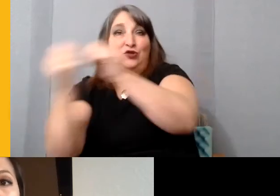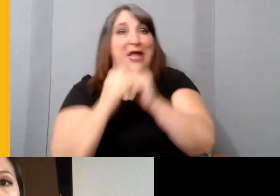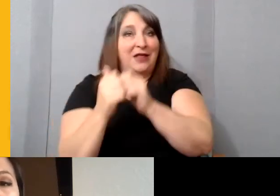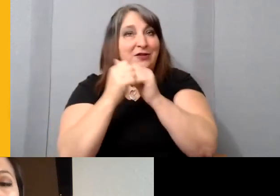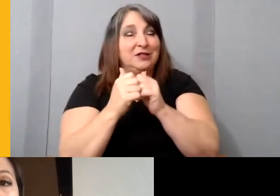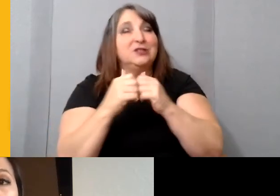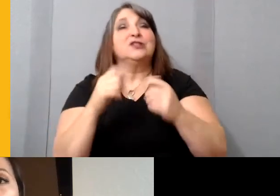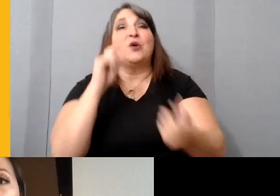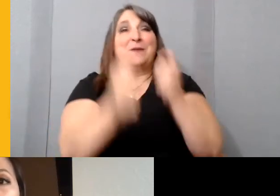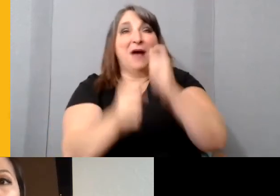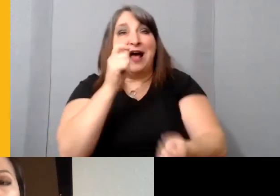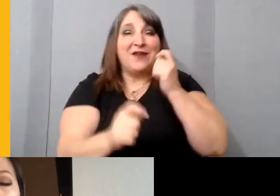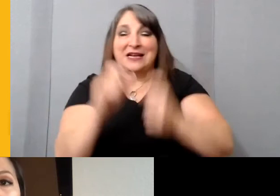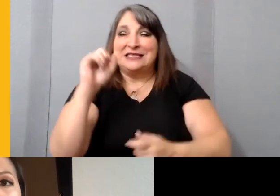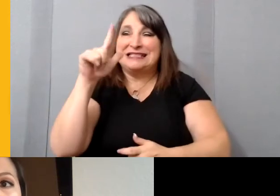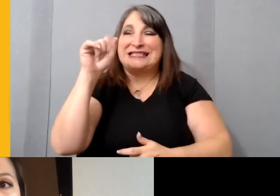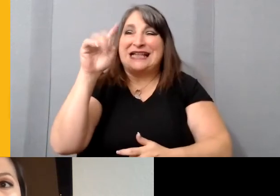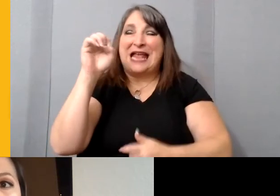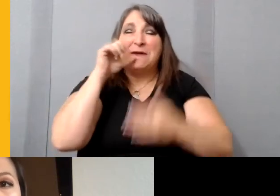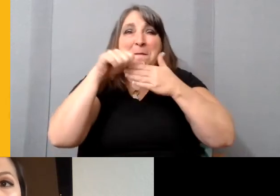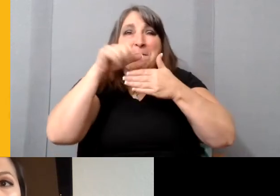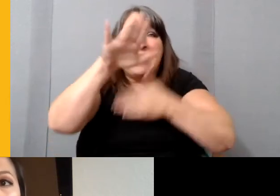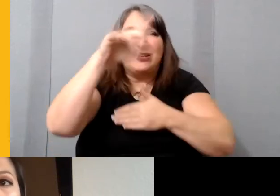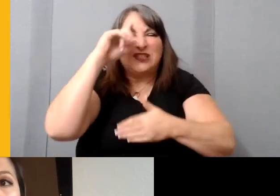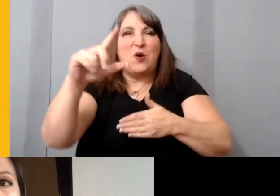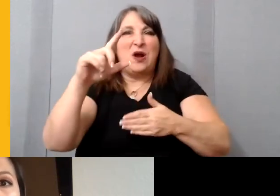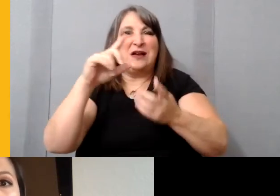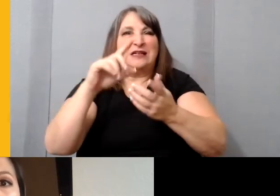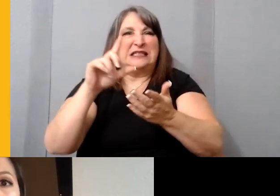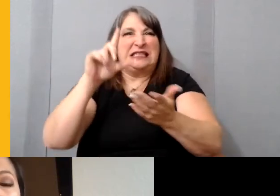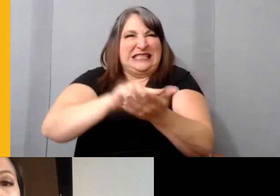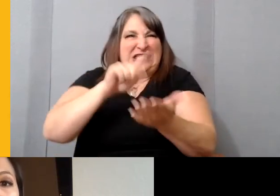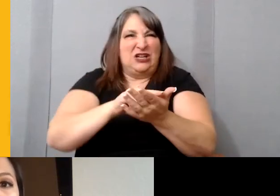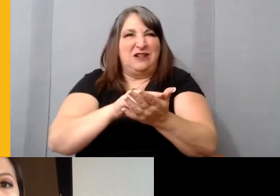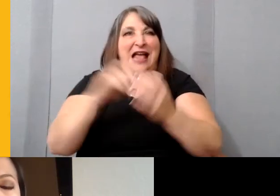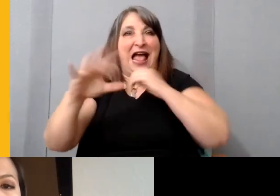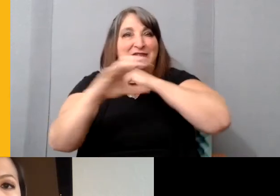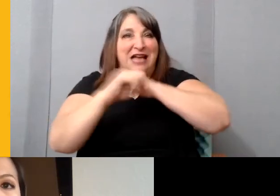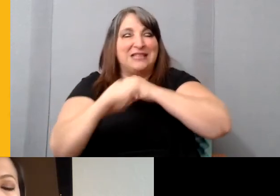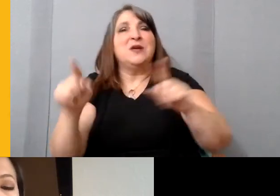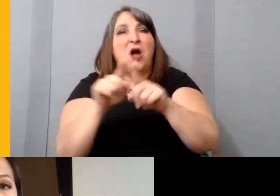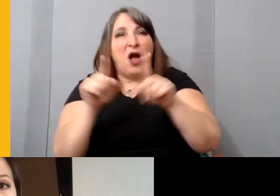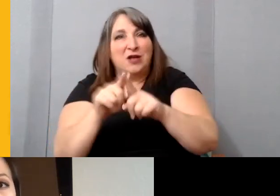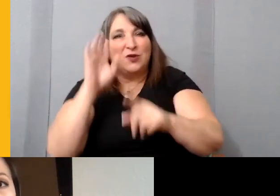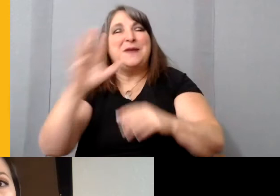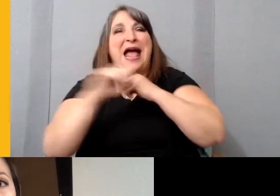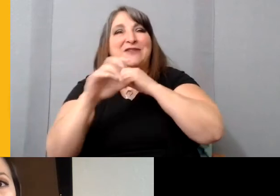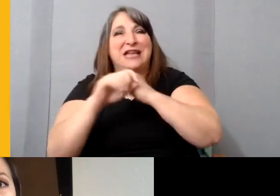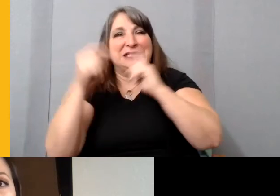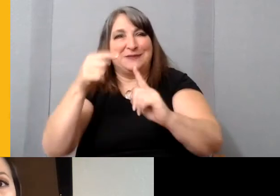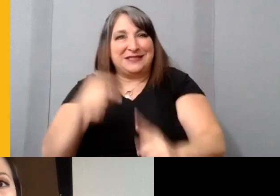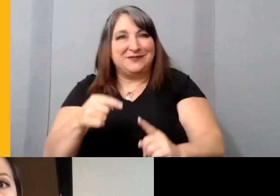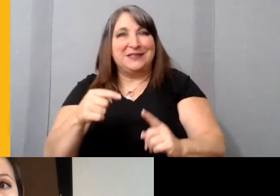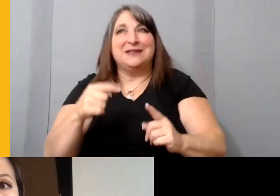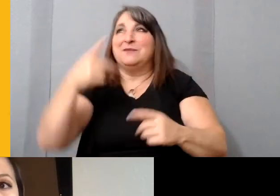addition to modifying the slate mailers for digital advertising, we also would run advertising specific to individual props,